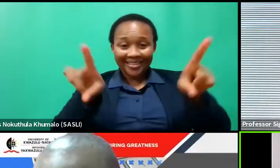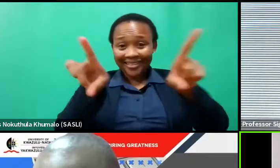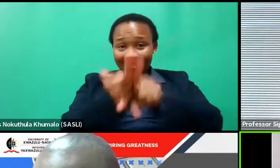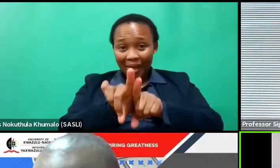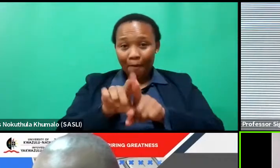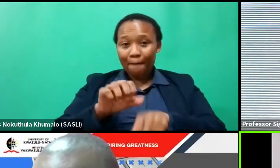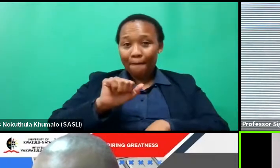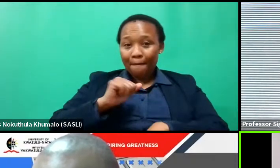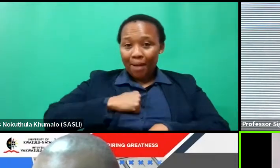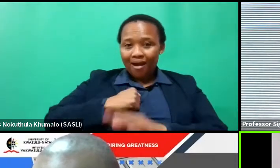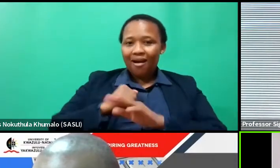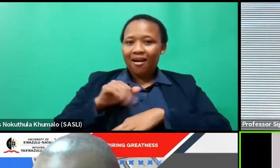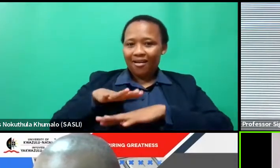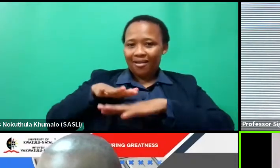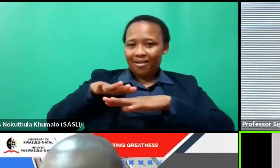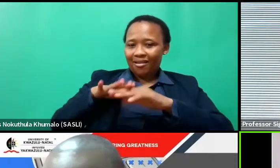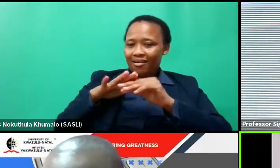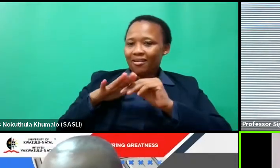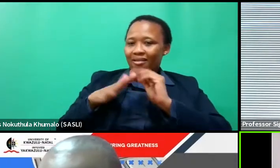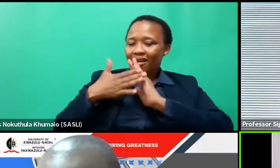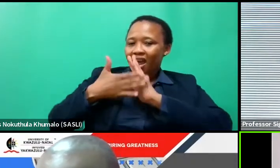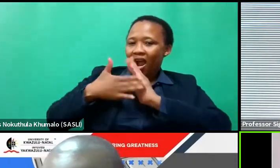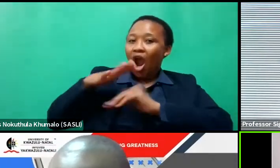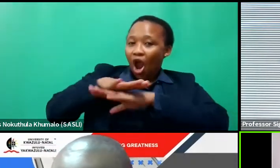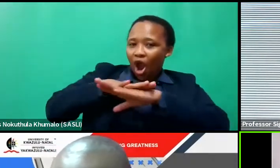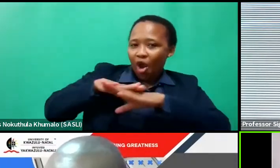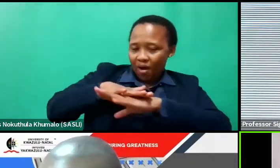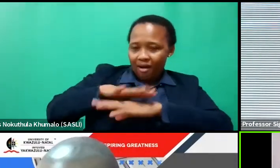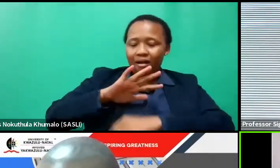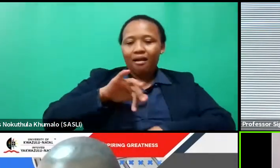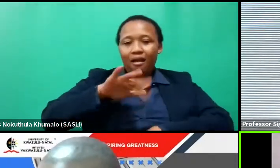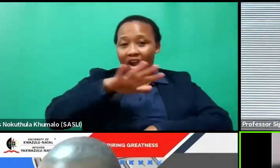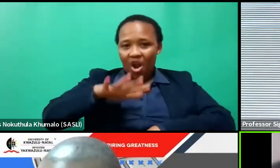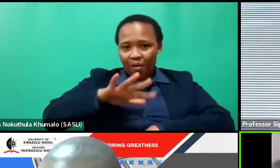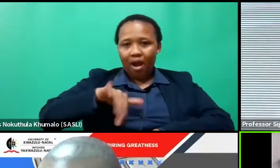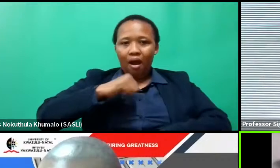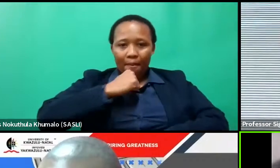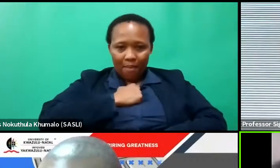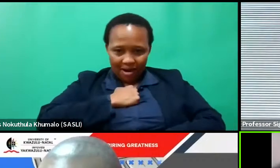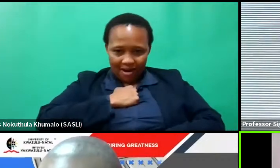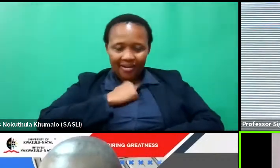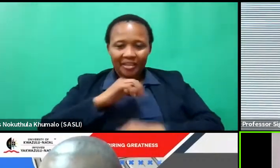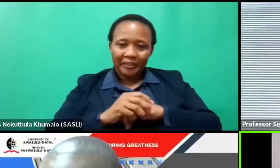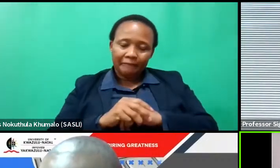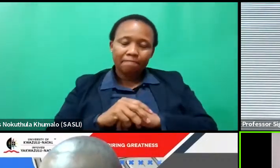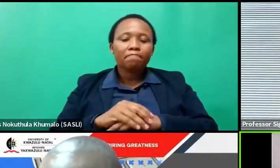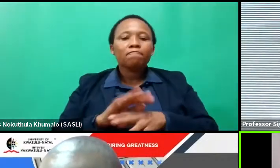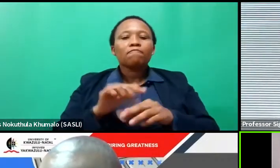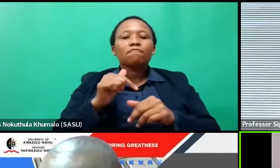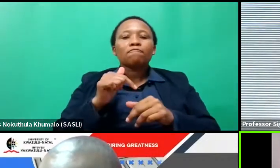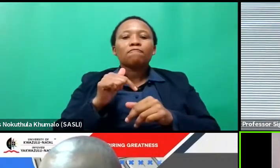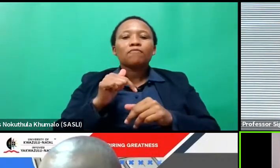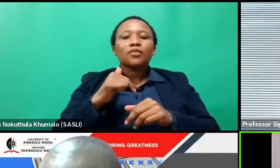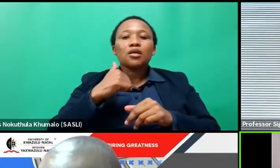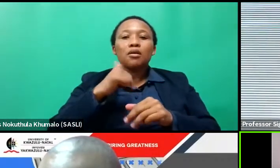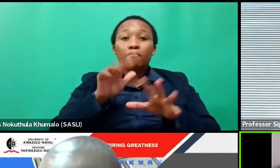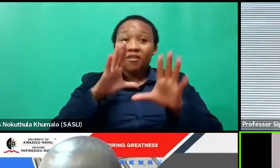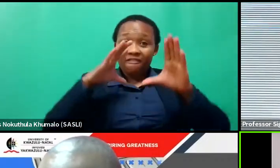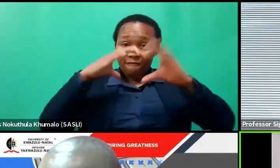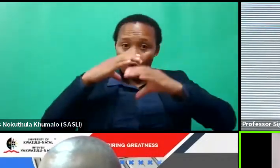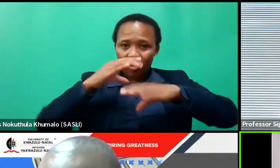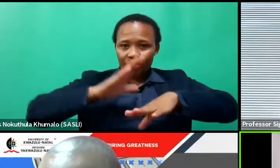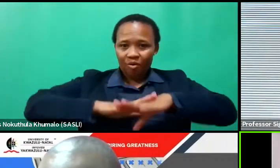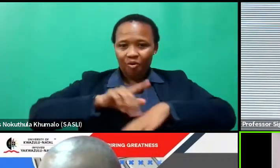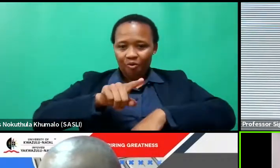issues relevant to discrimination and anti-oppression, and more especially the theorization by Amartya